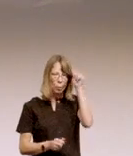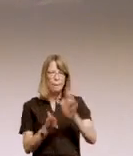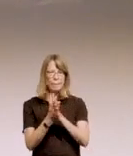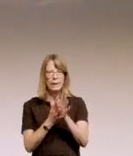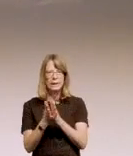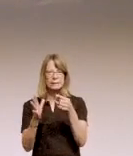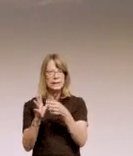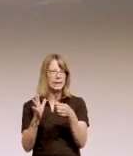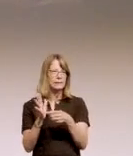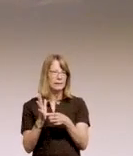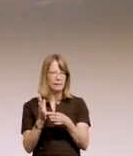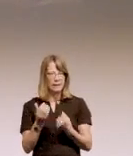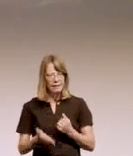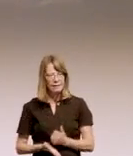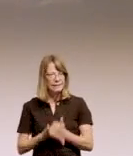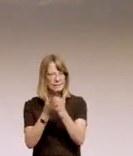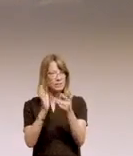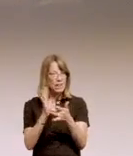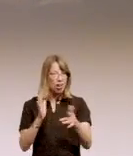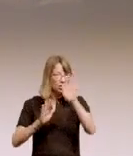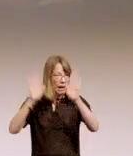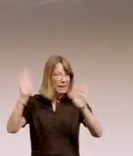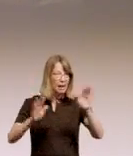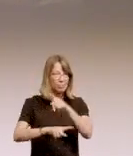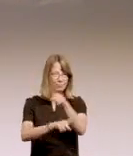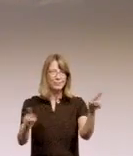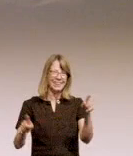is. Again, fantastic. I don't think you'd